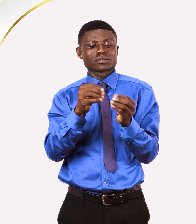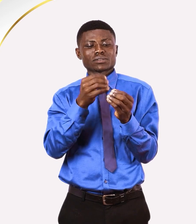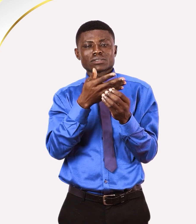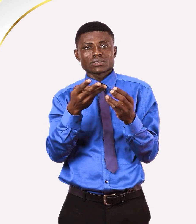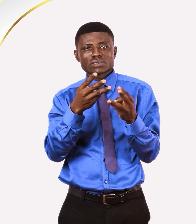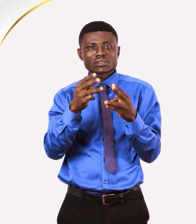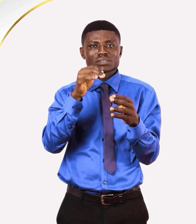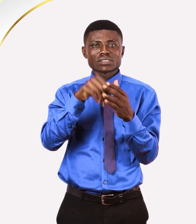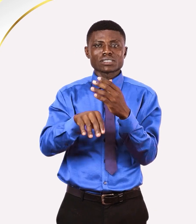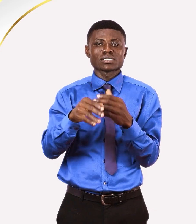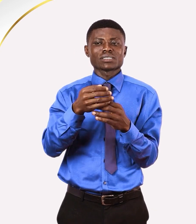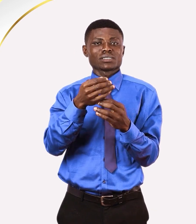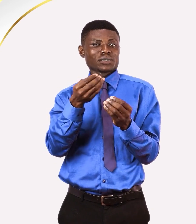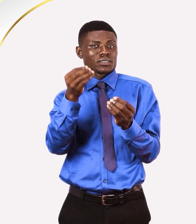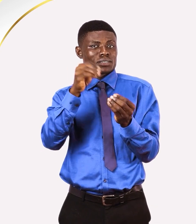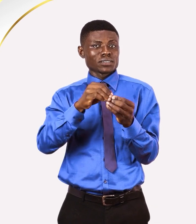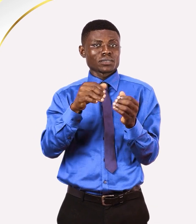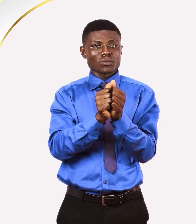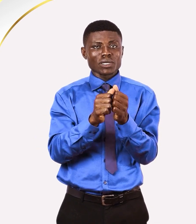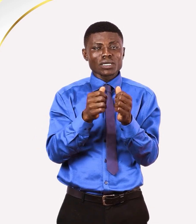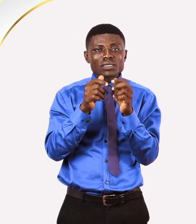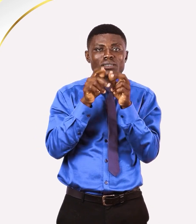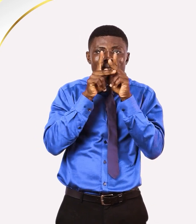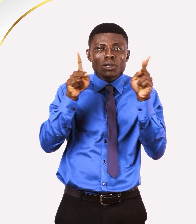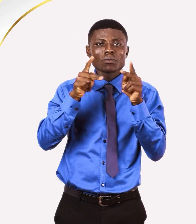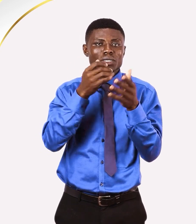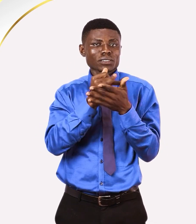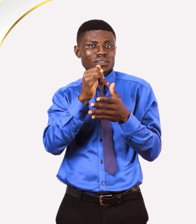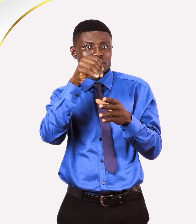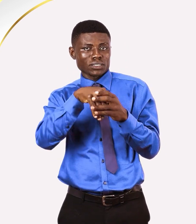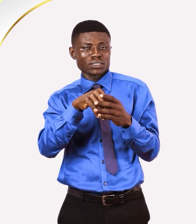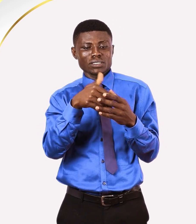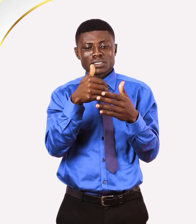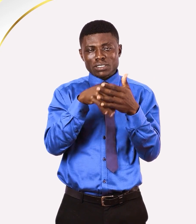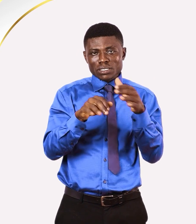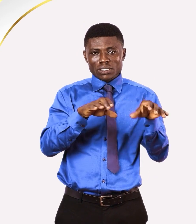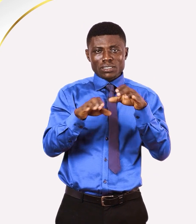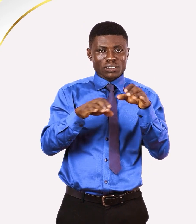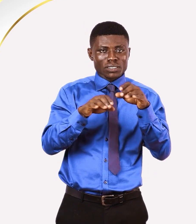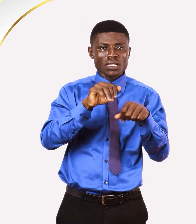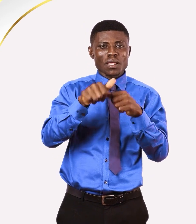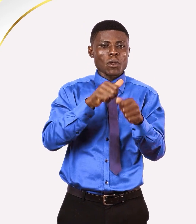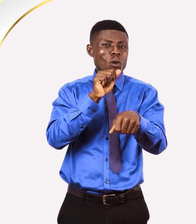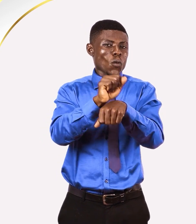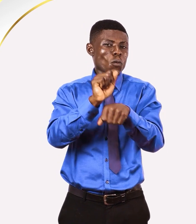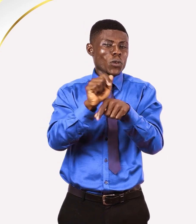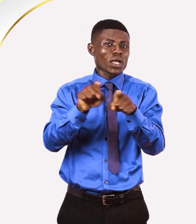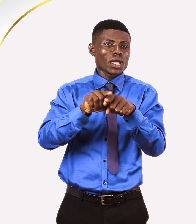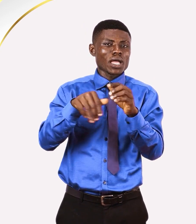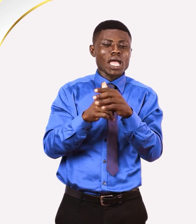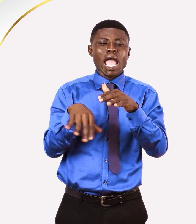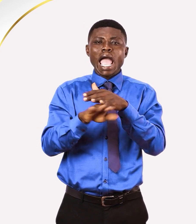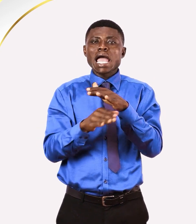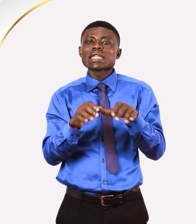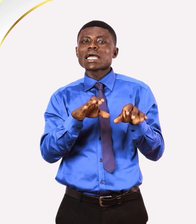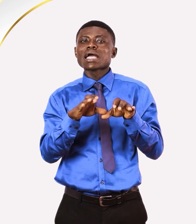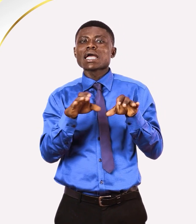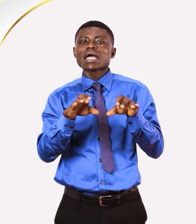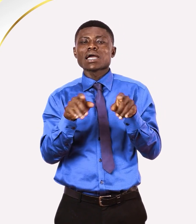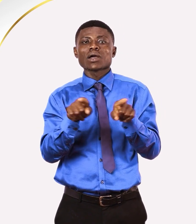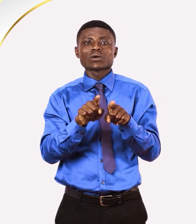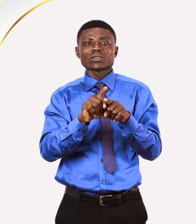defray expenses incurred by the public institution in the performance of functions under